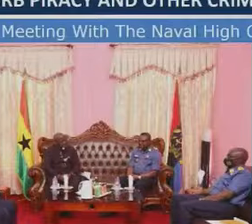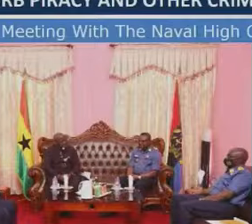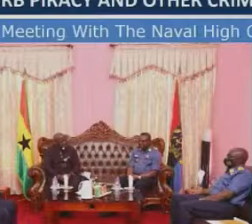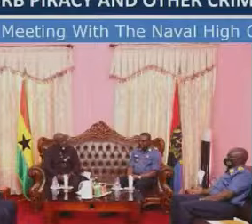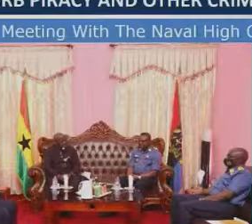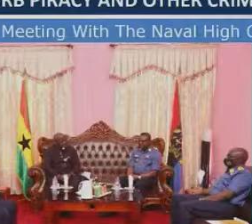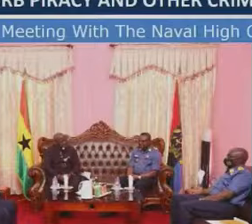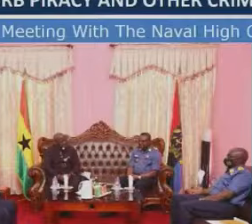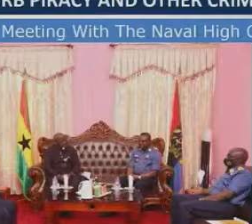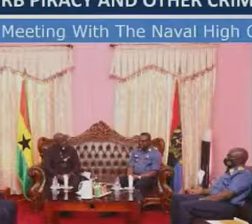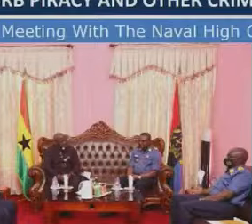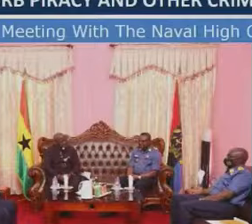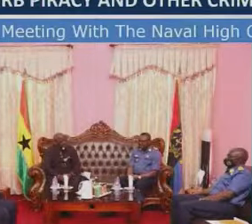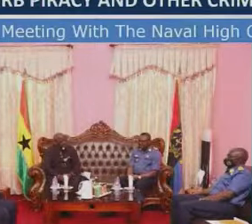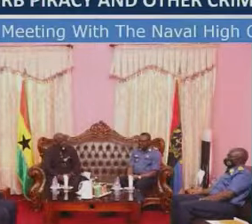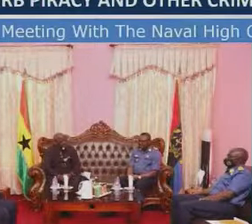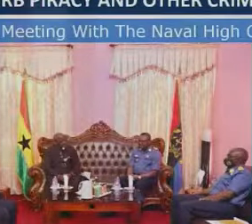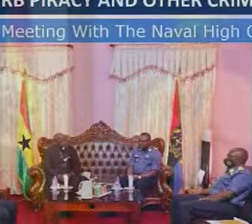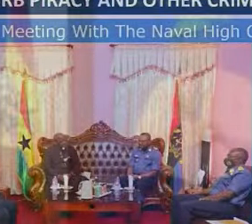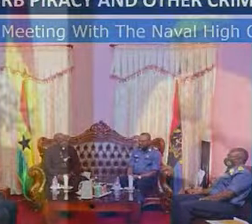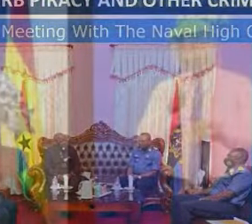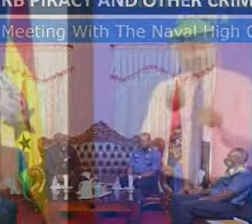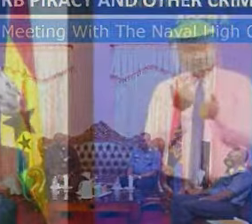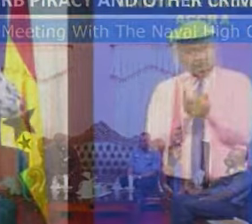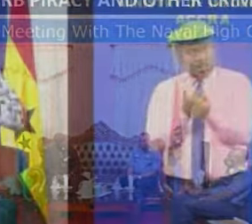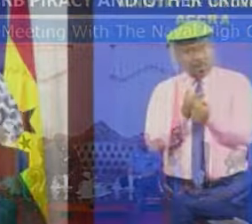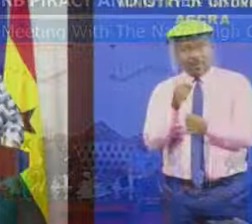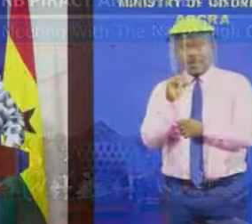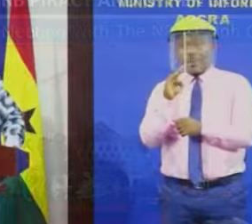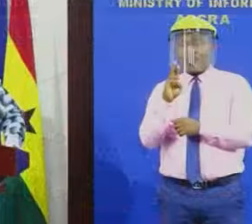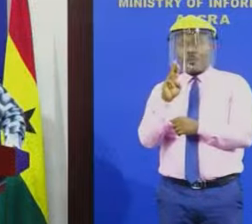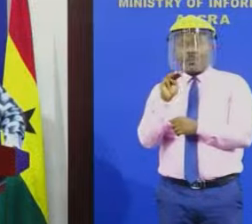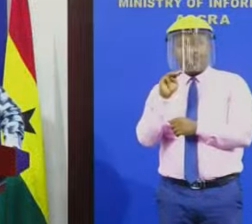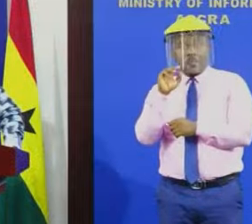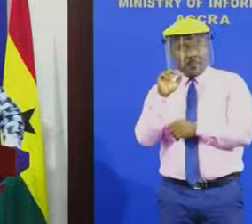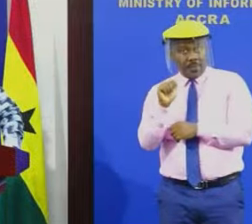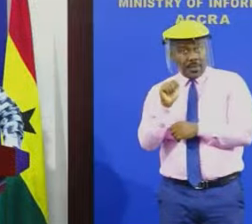the Military High Command in Burma Camp. With me is my deputy,